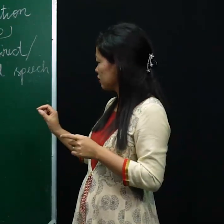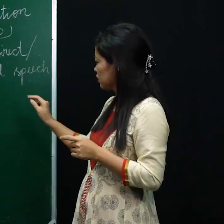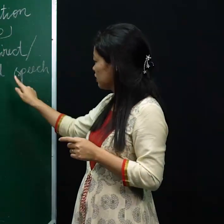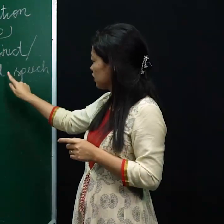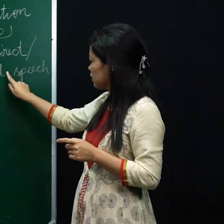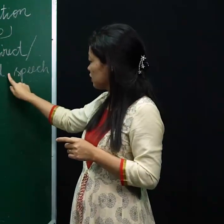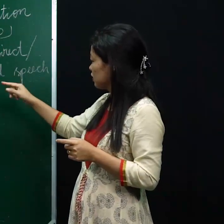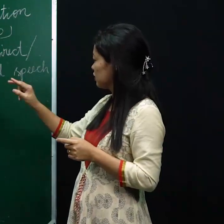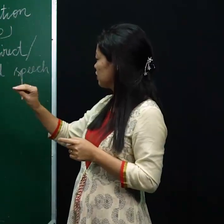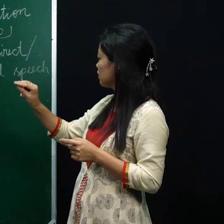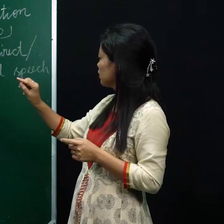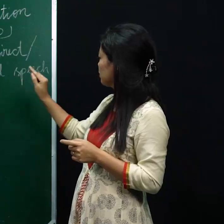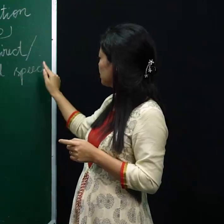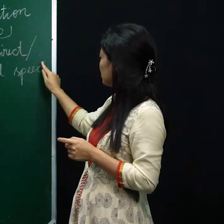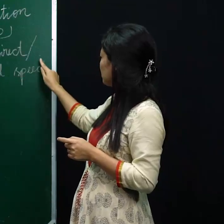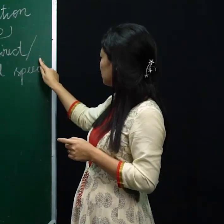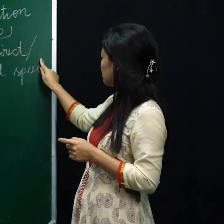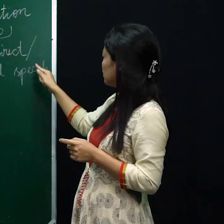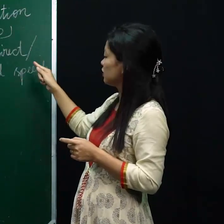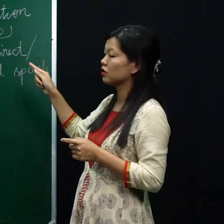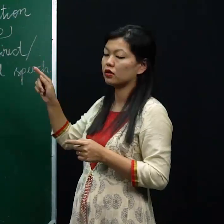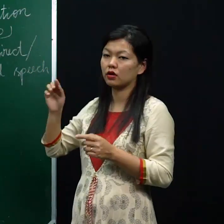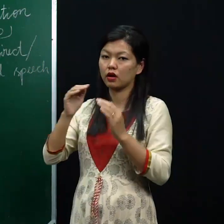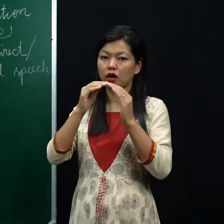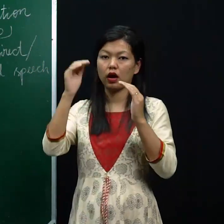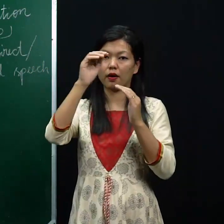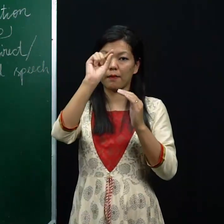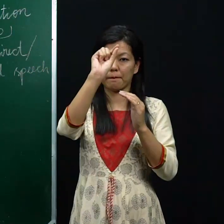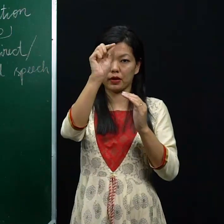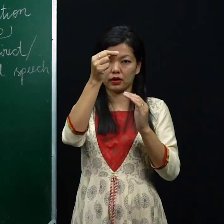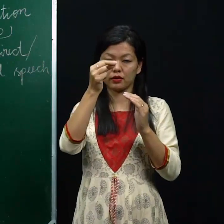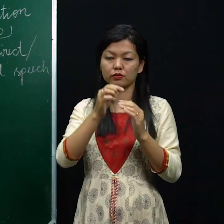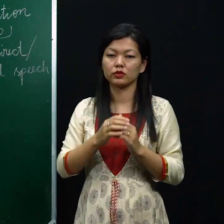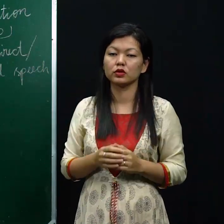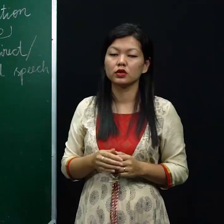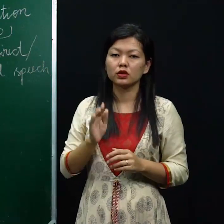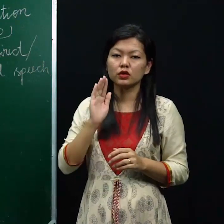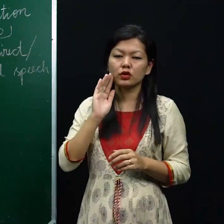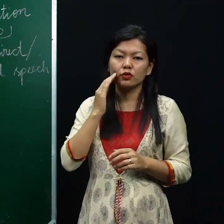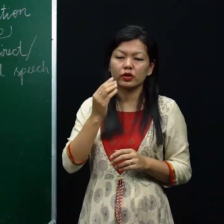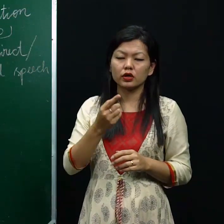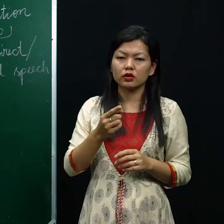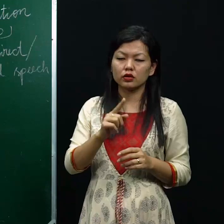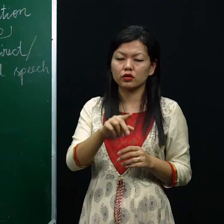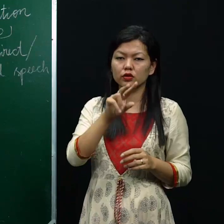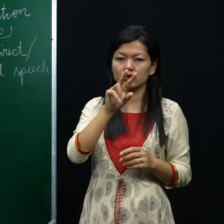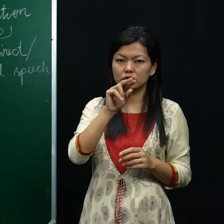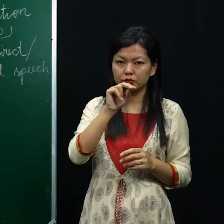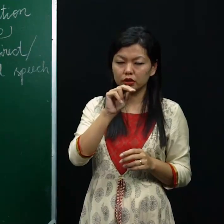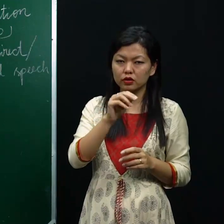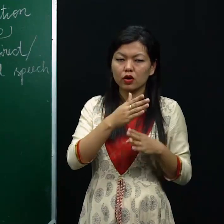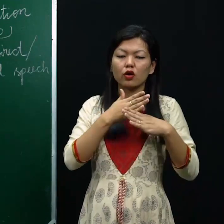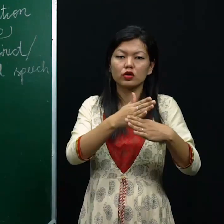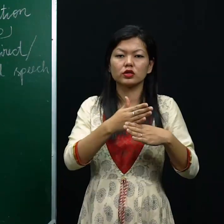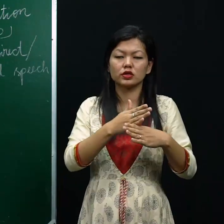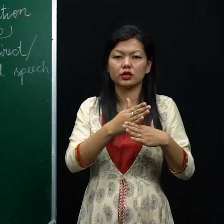inverted commas are used only when you want to quote something. If you want to quote the exact word of the speaker, of the person